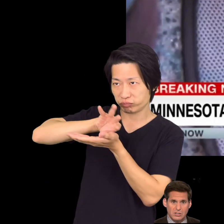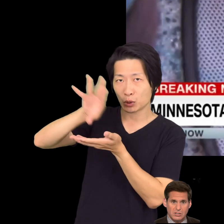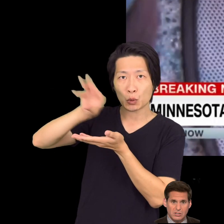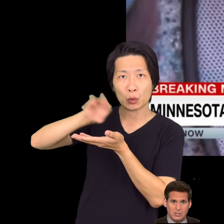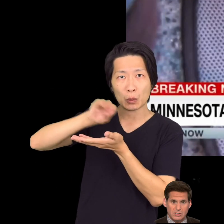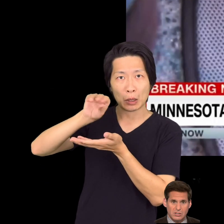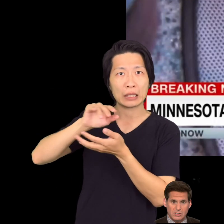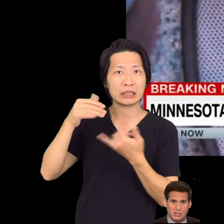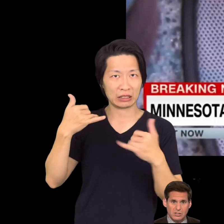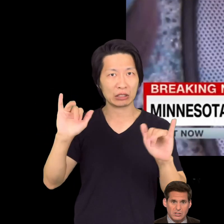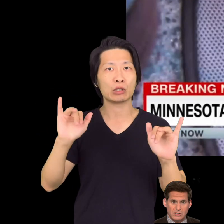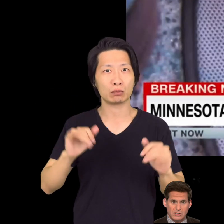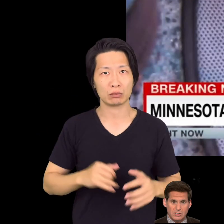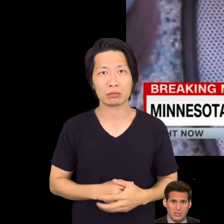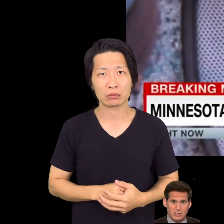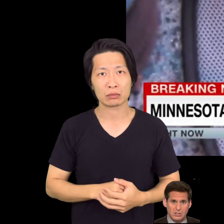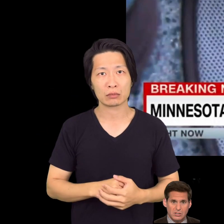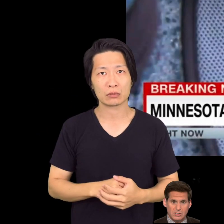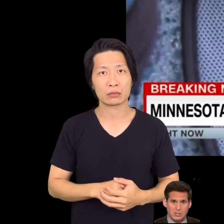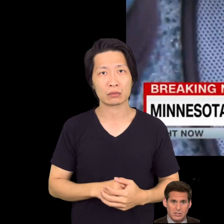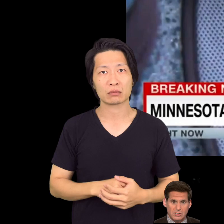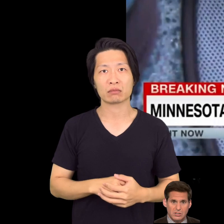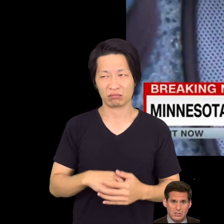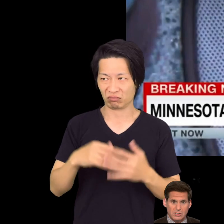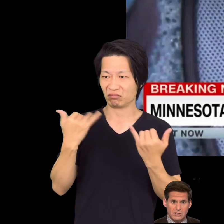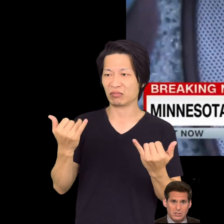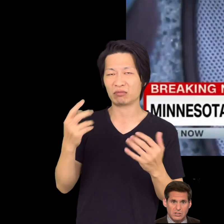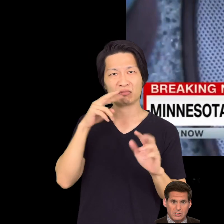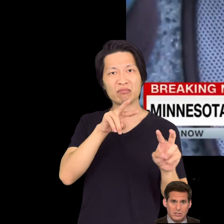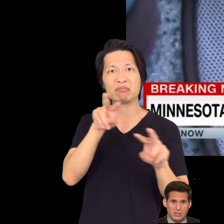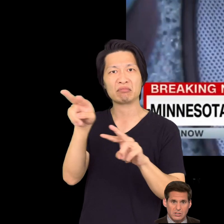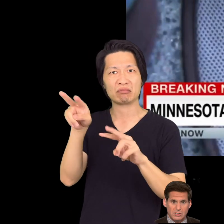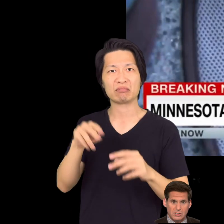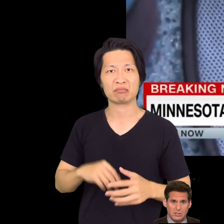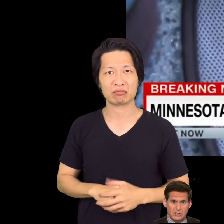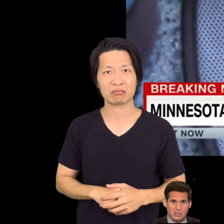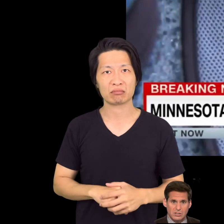still rolling, still capturing these live images